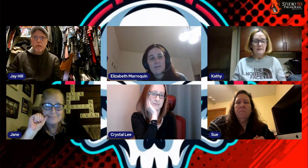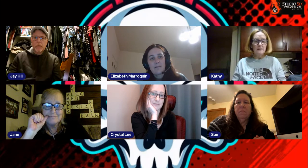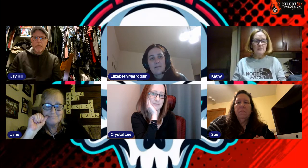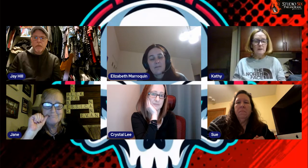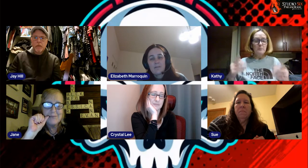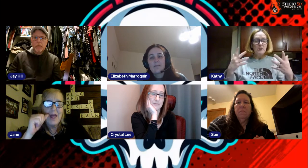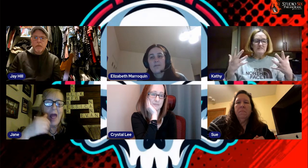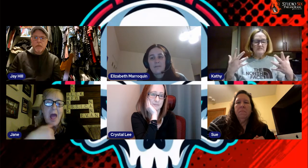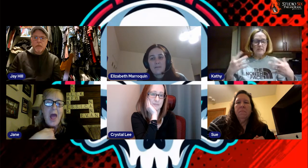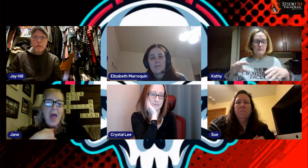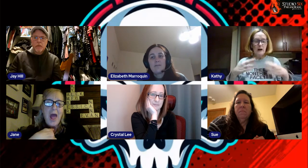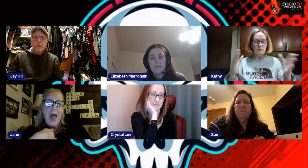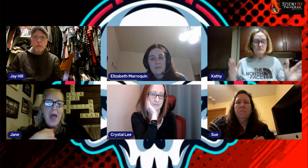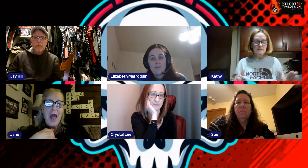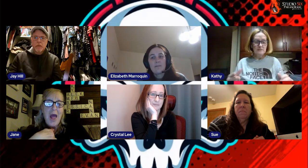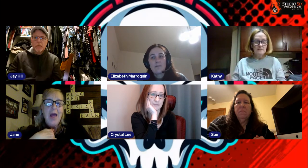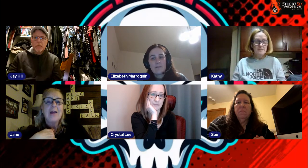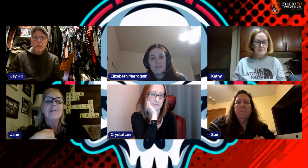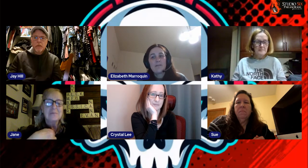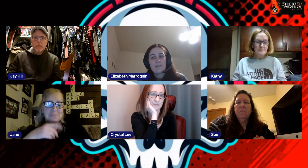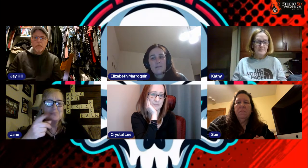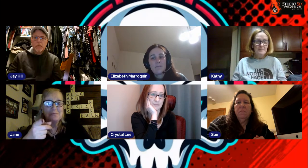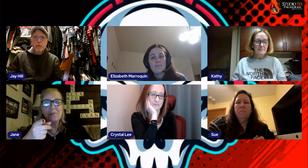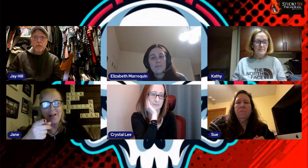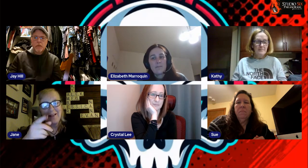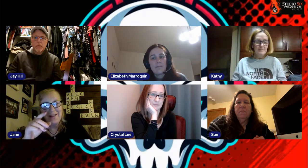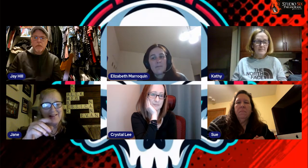guy present in the house.